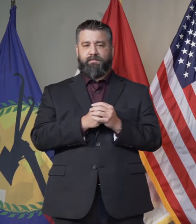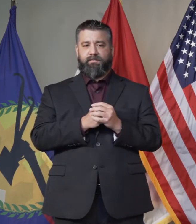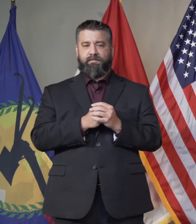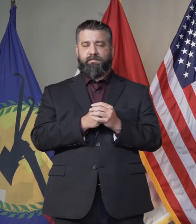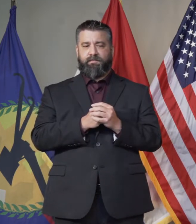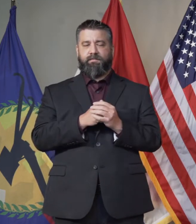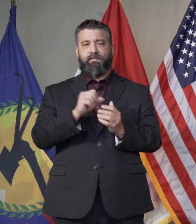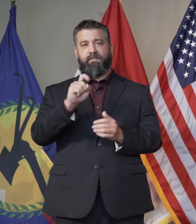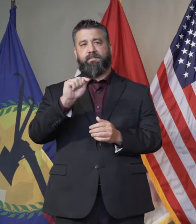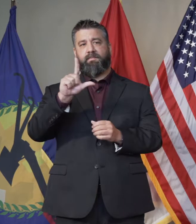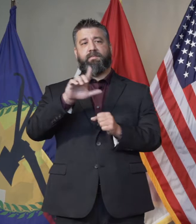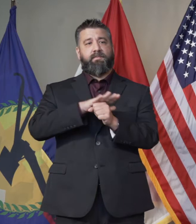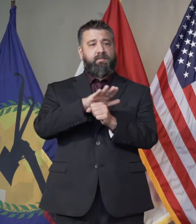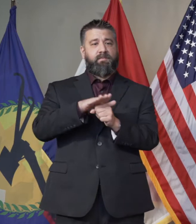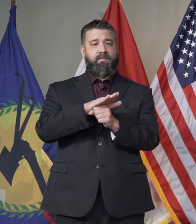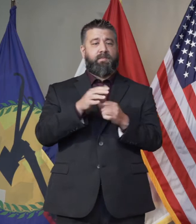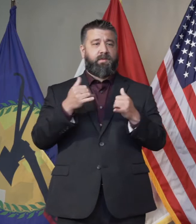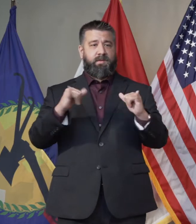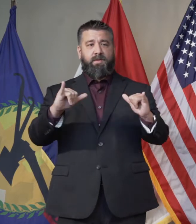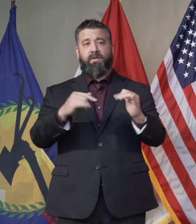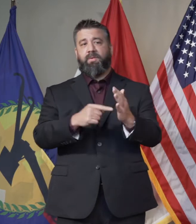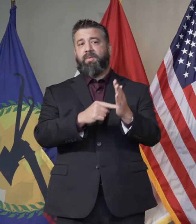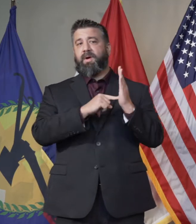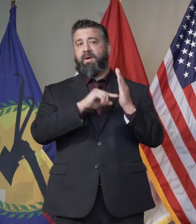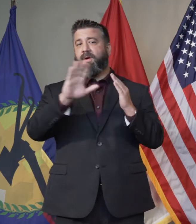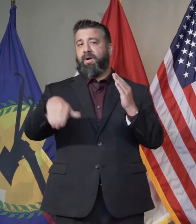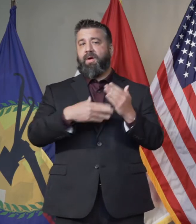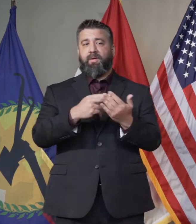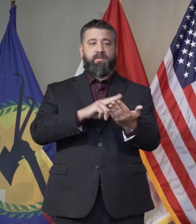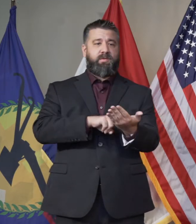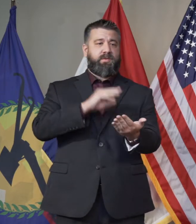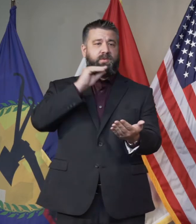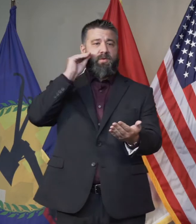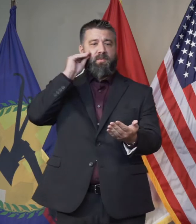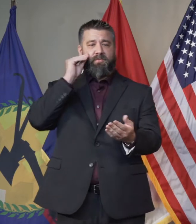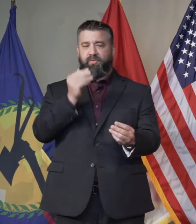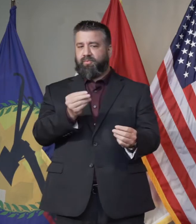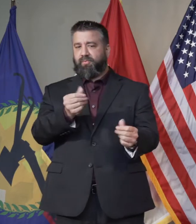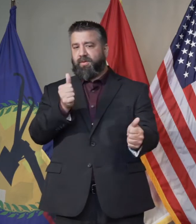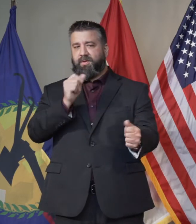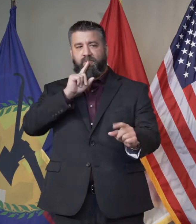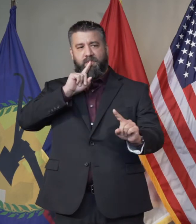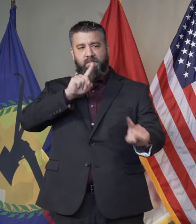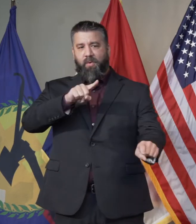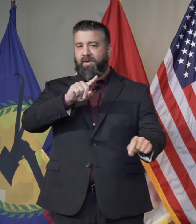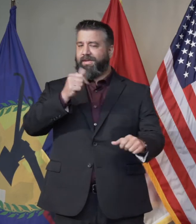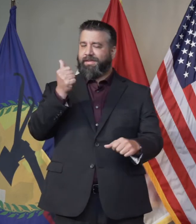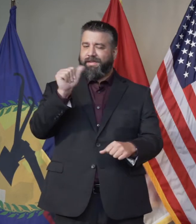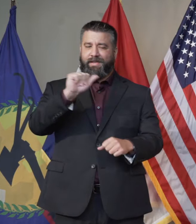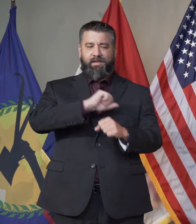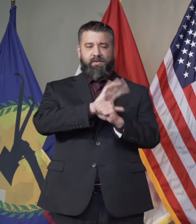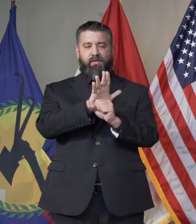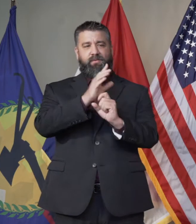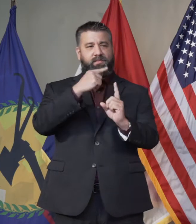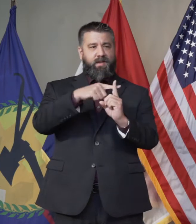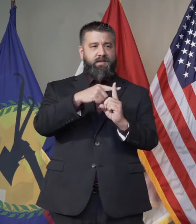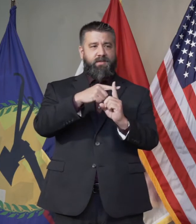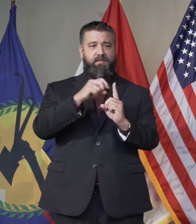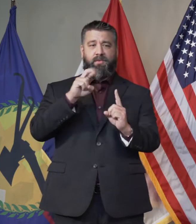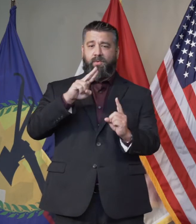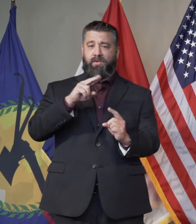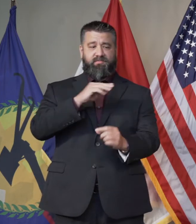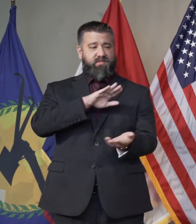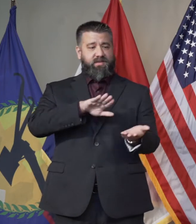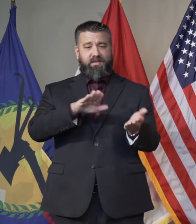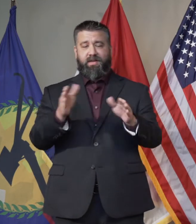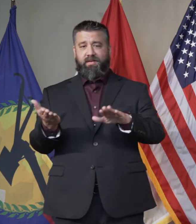care facilities to quickly report any COVID-19 infection or any COVID-19 related death among the